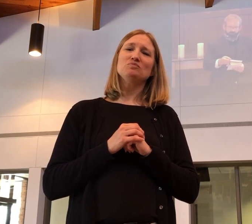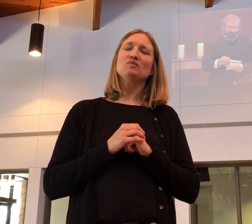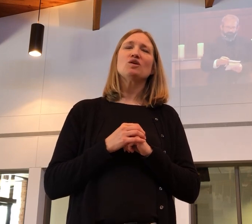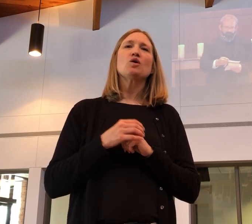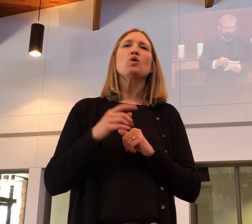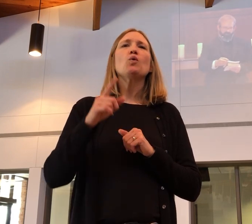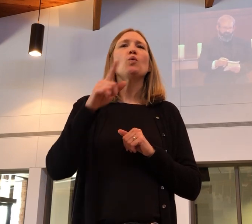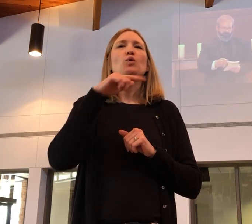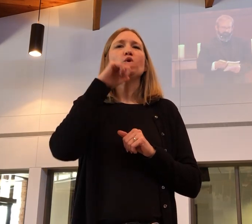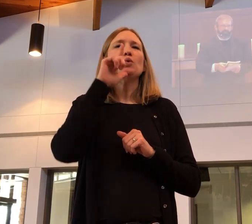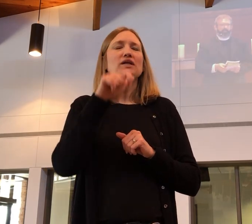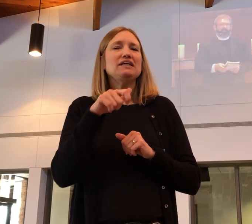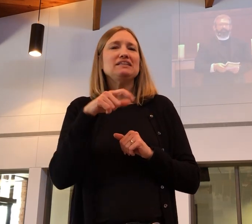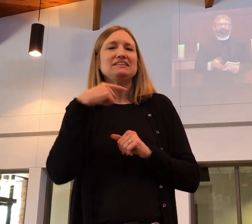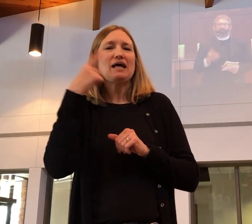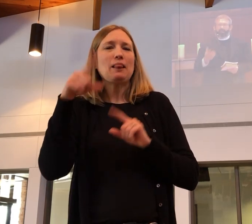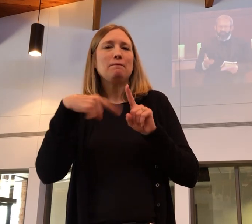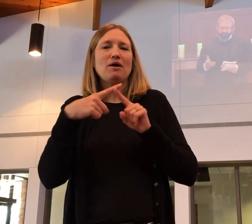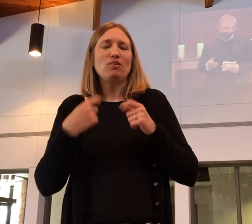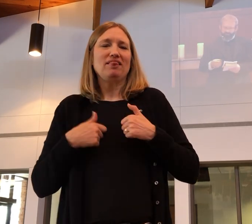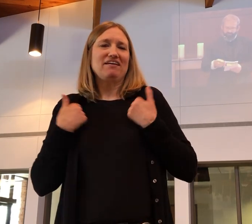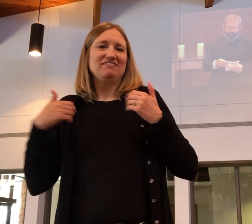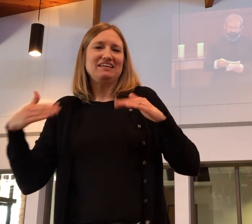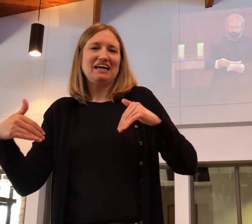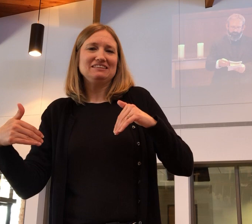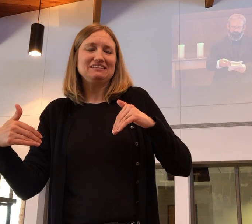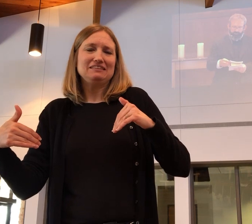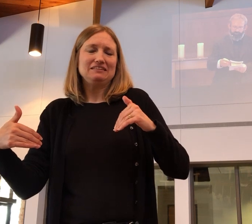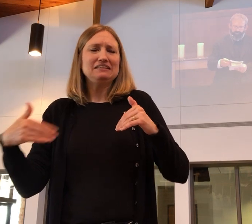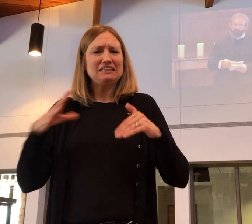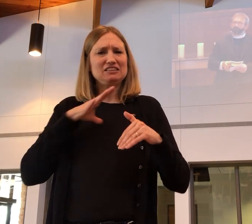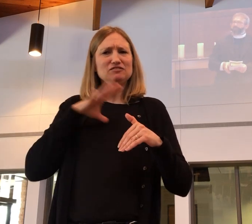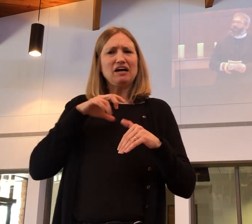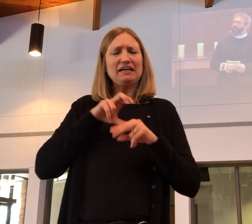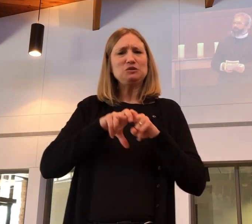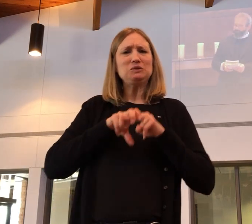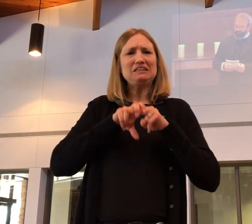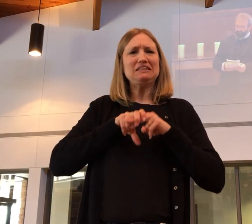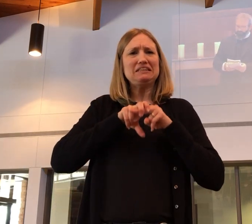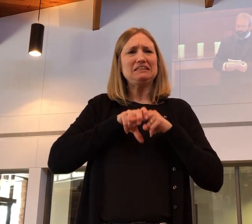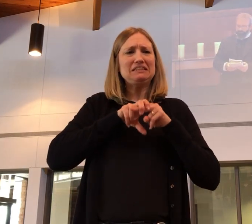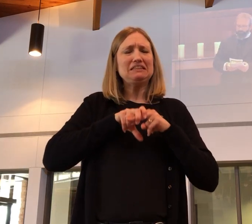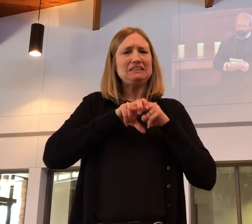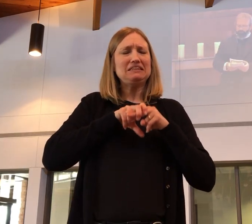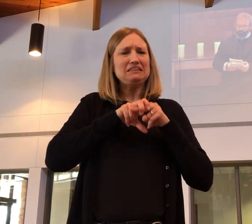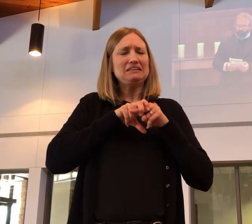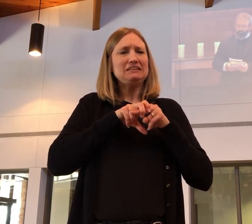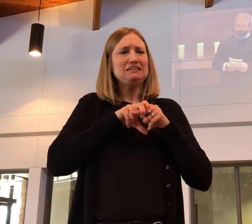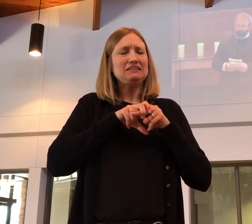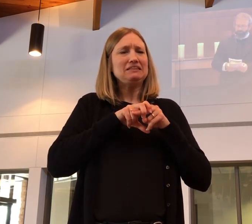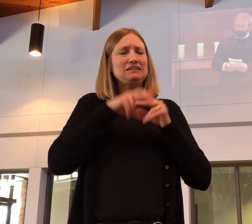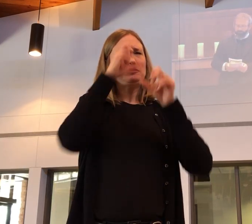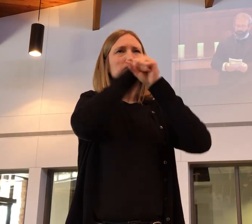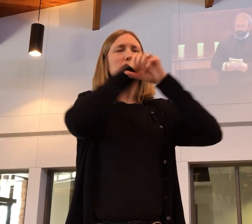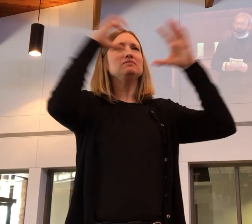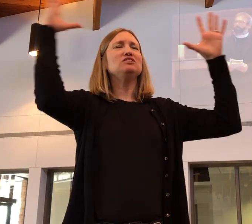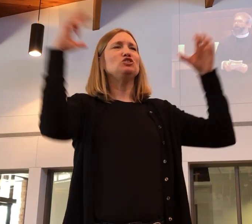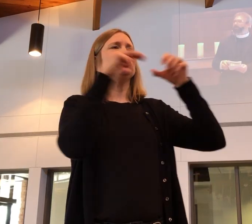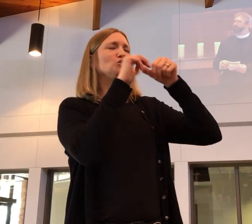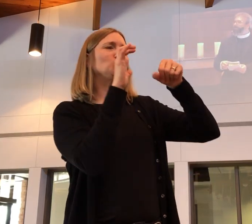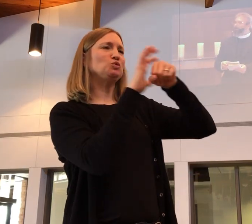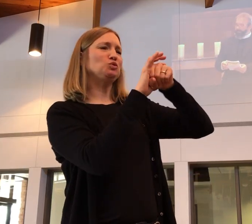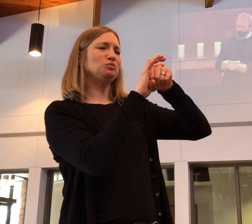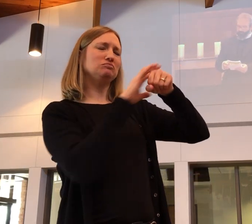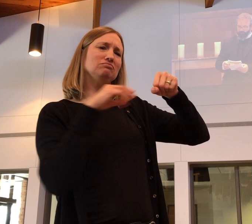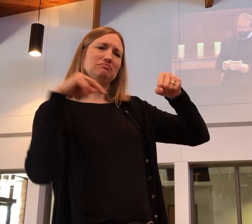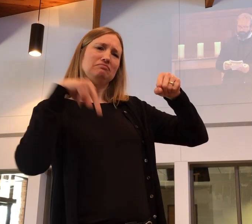the part of the story that's all about life yet, that it's okay to sit here outside the sealed tomb, but we